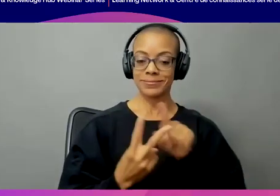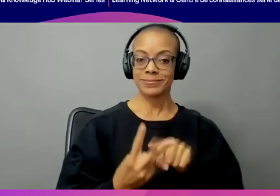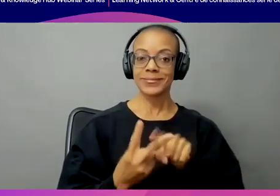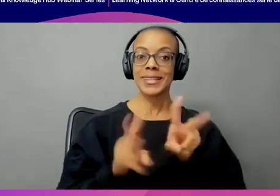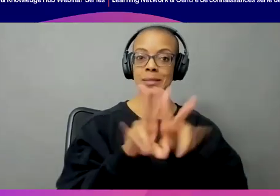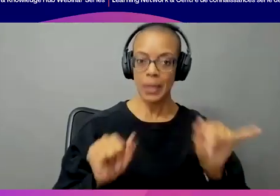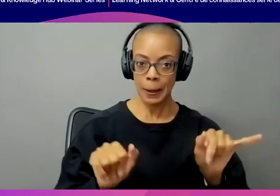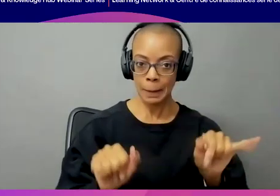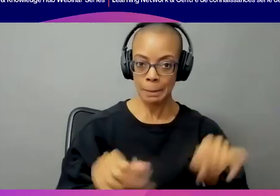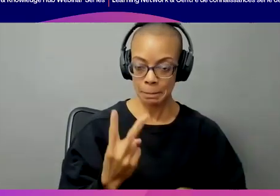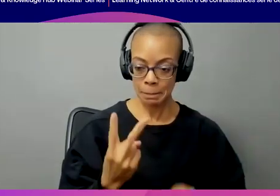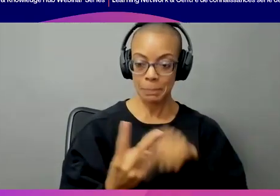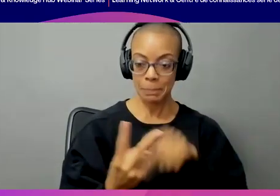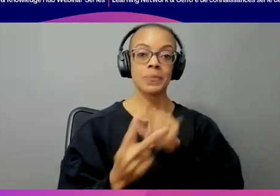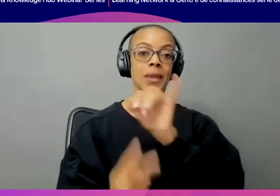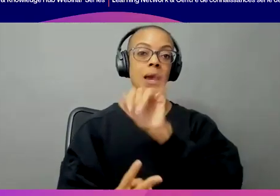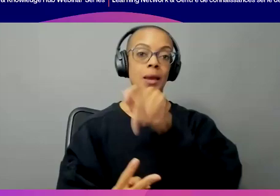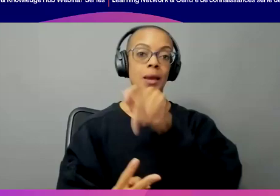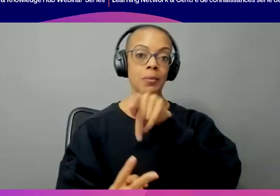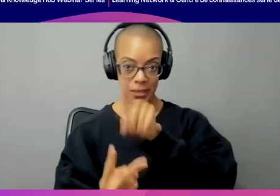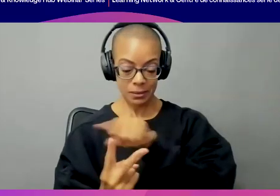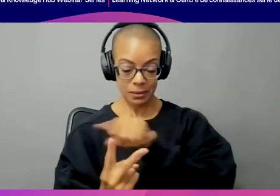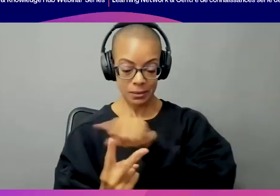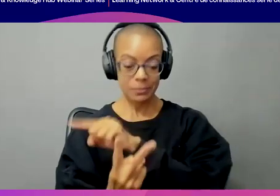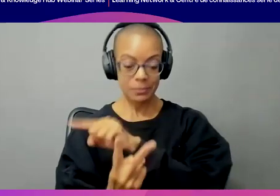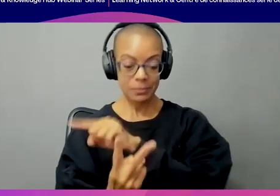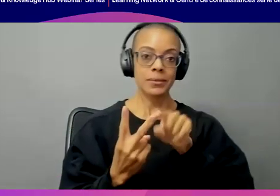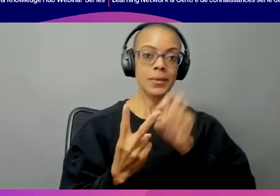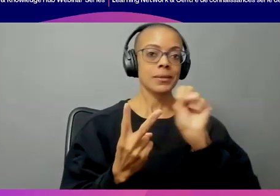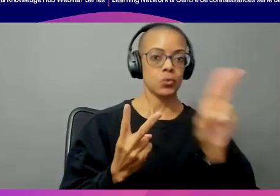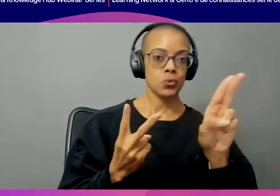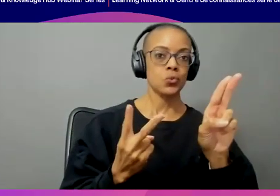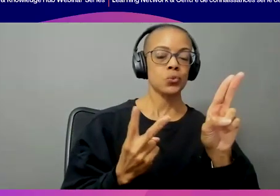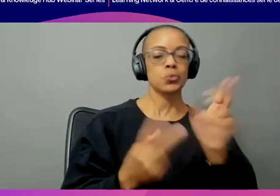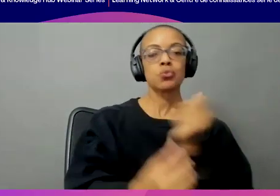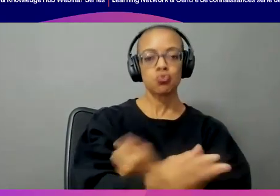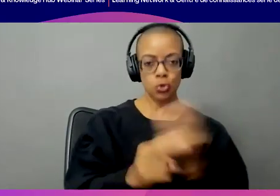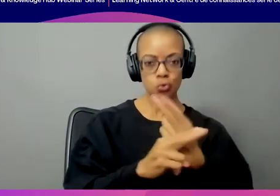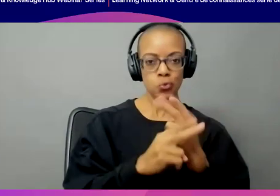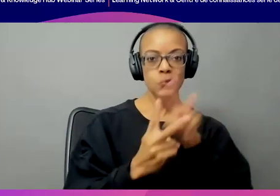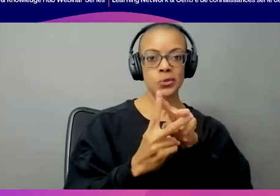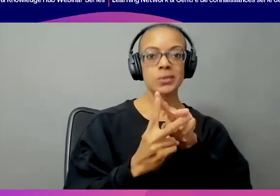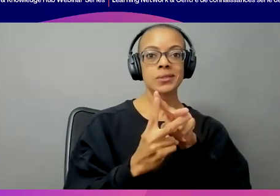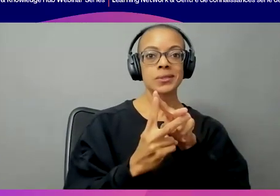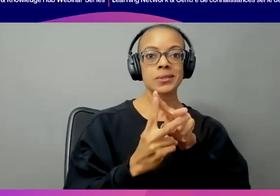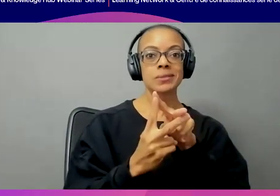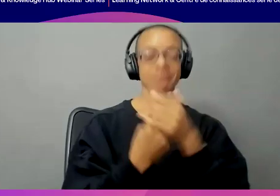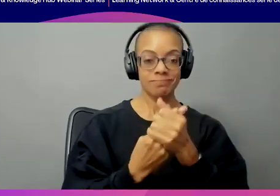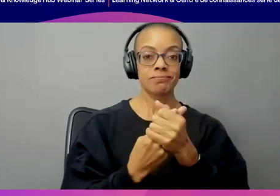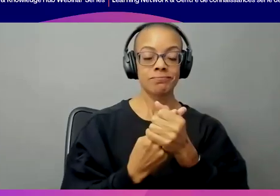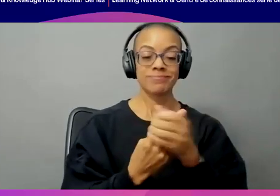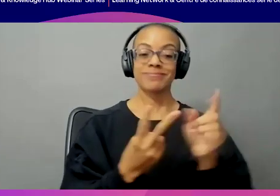time. One, intimate partner violence, and two, substance use. And that area of substance